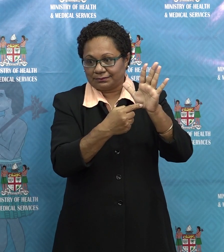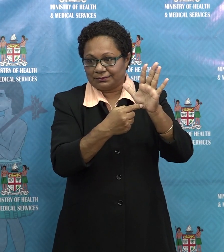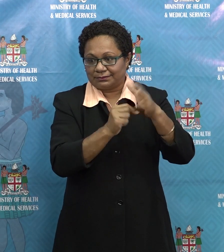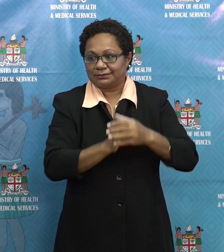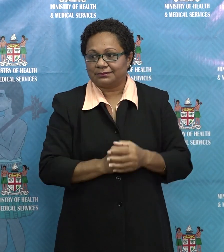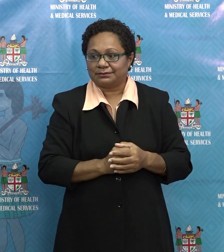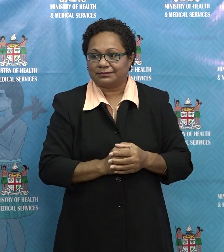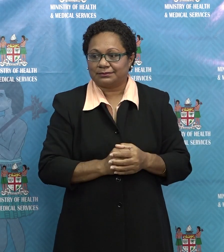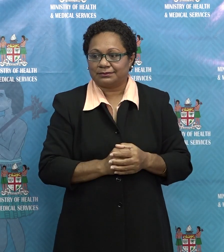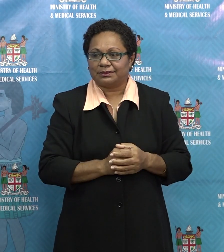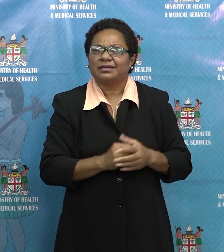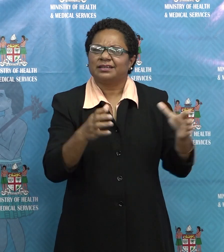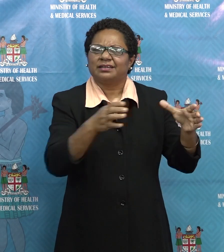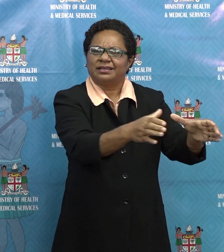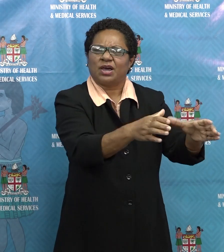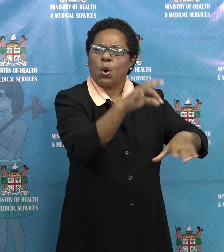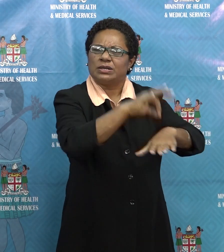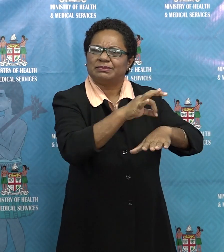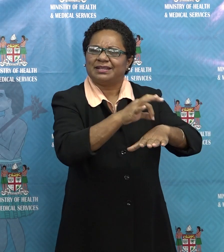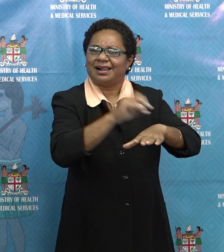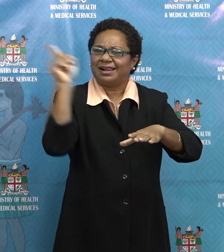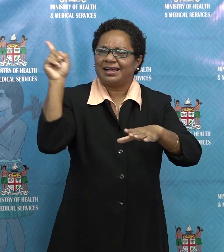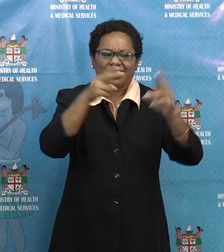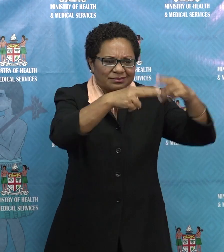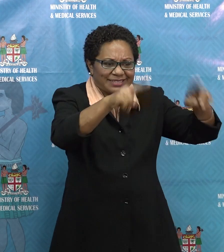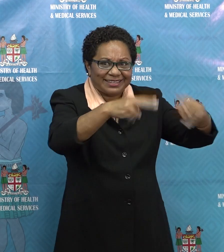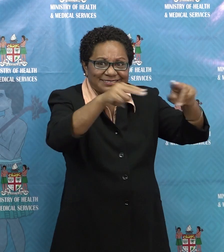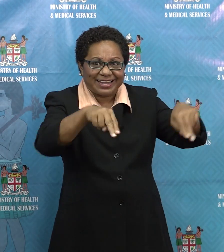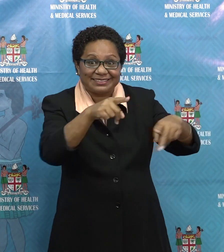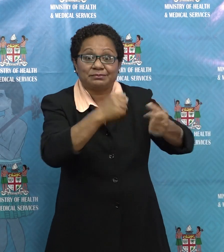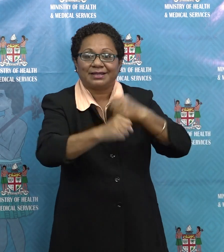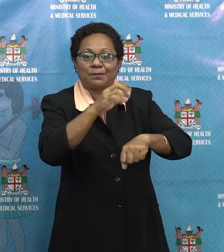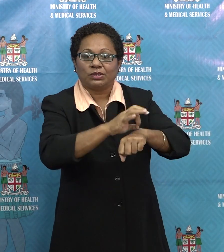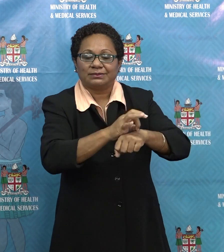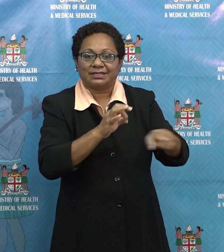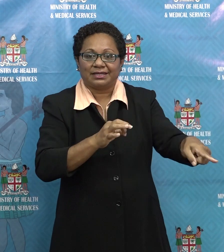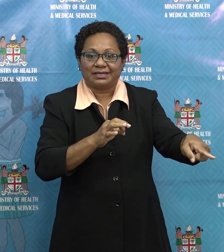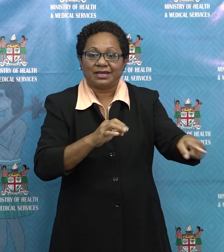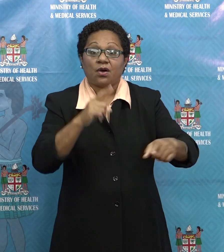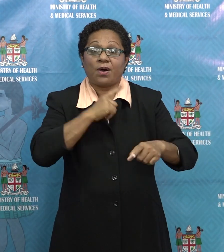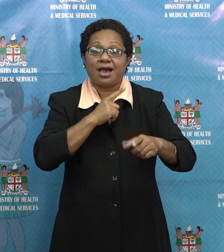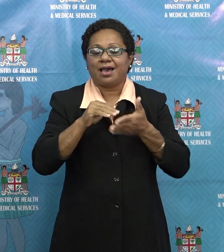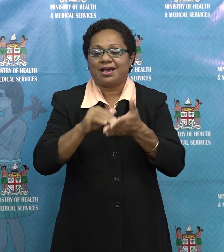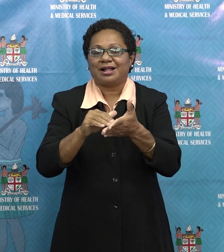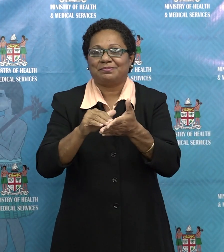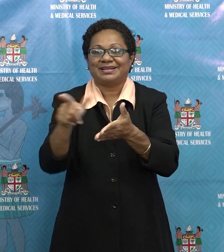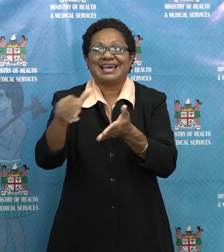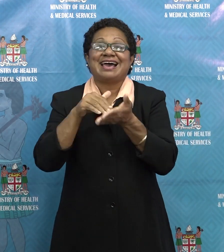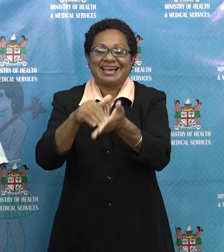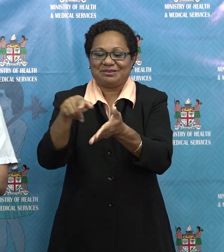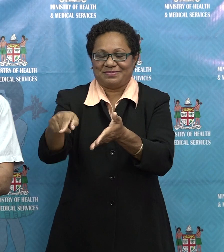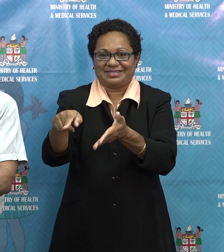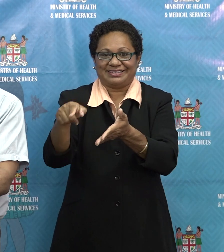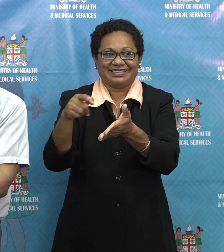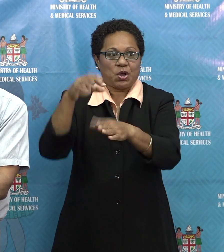The FIMET Field Hospital in Lautoka, it takes the strain of Lautoka Hospital, which is now